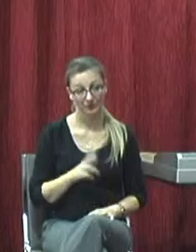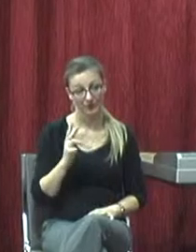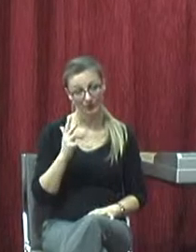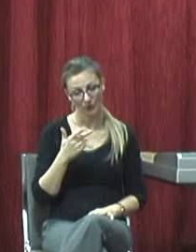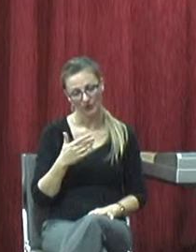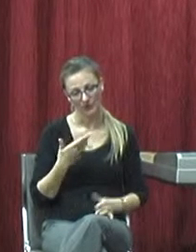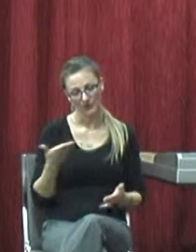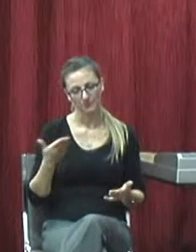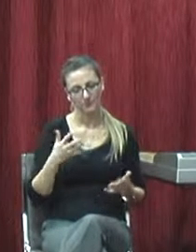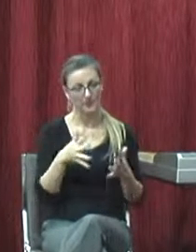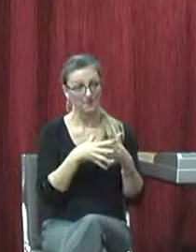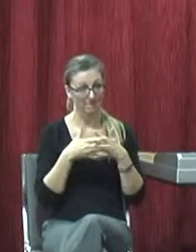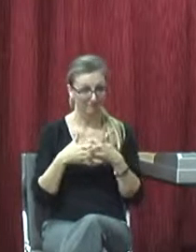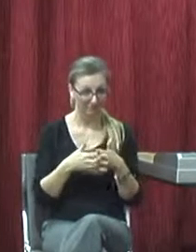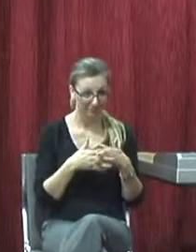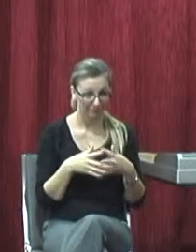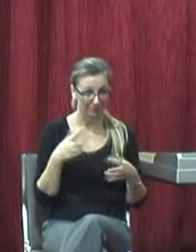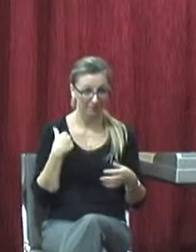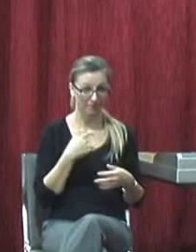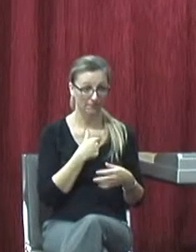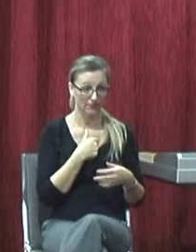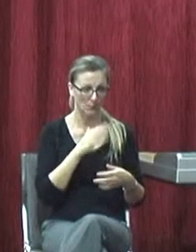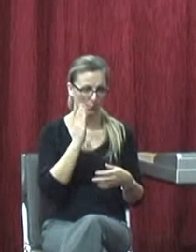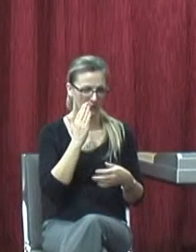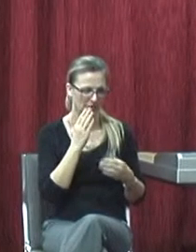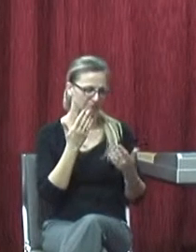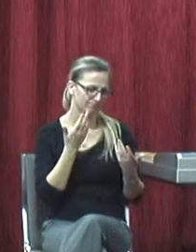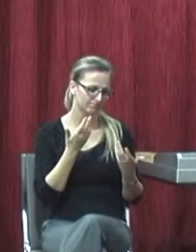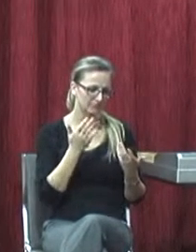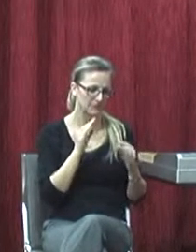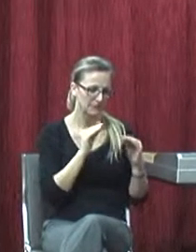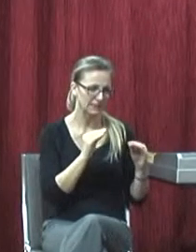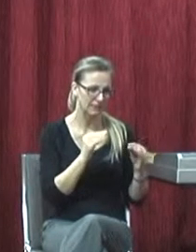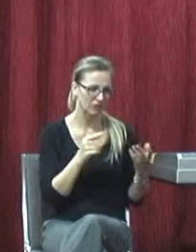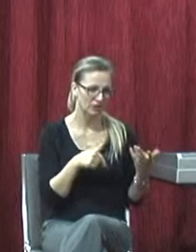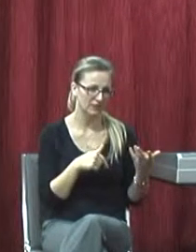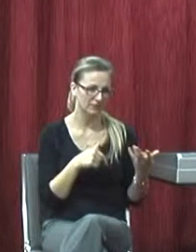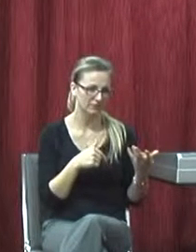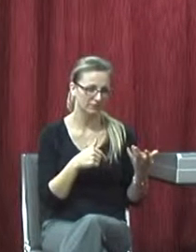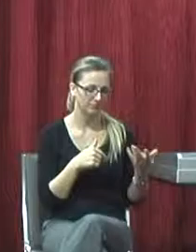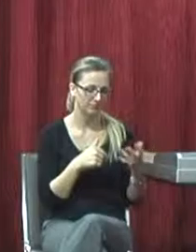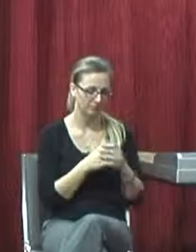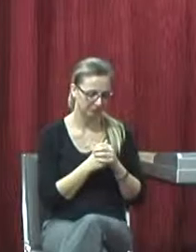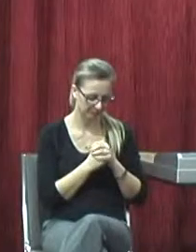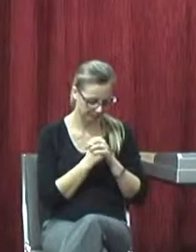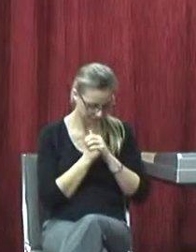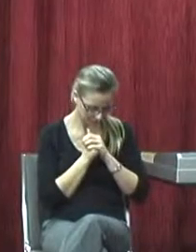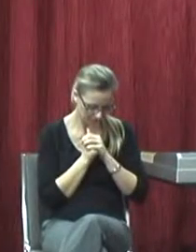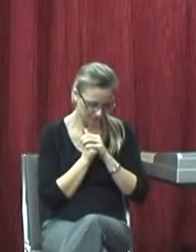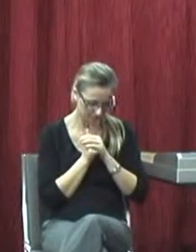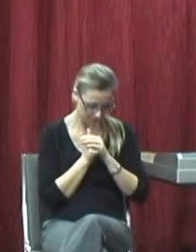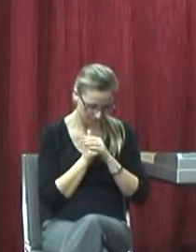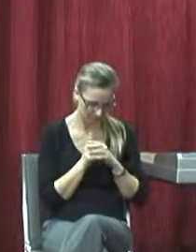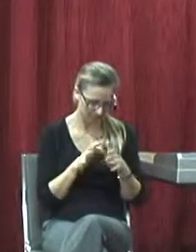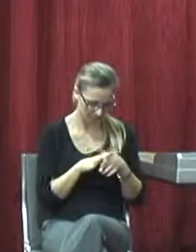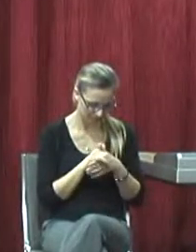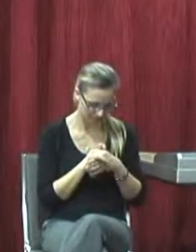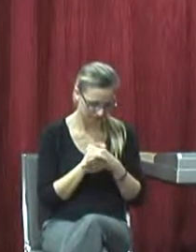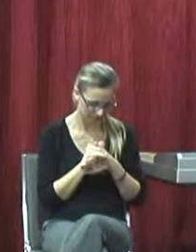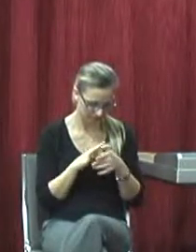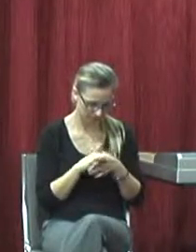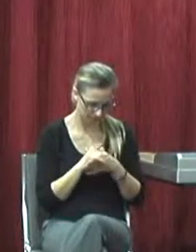America, we seem to teach this, and I believe it's a stronghold that affects American